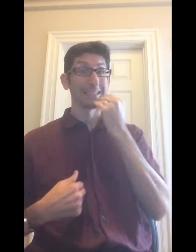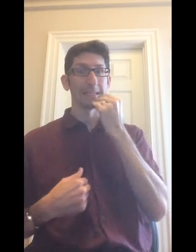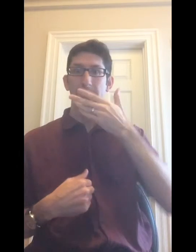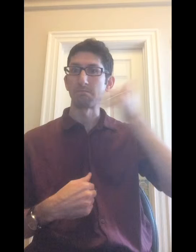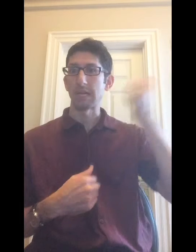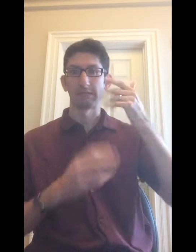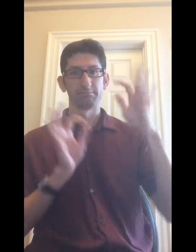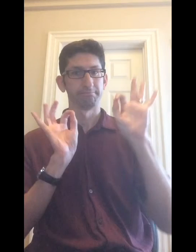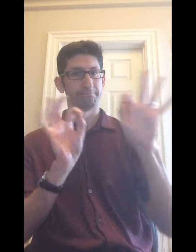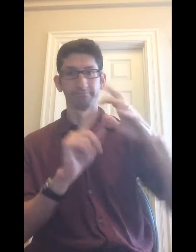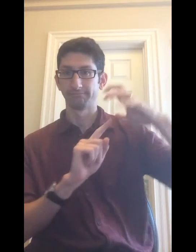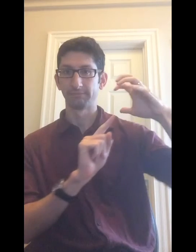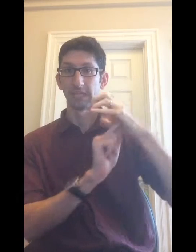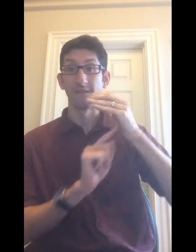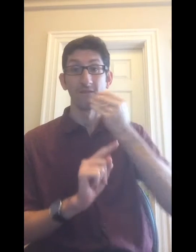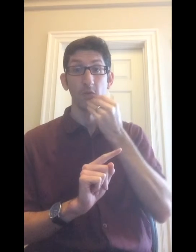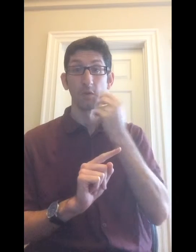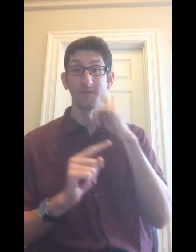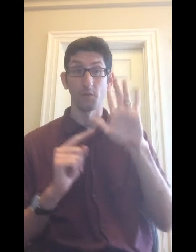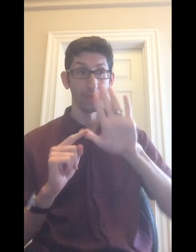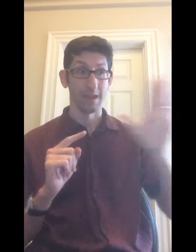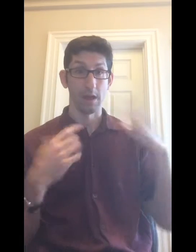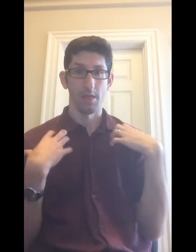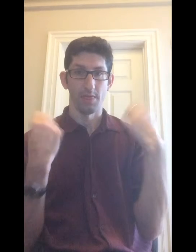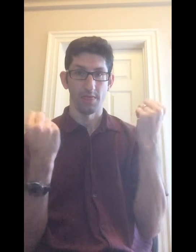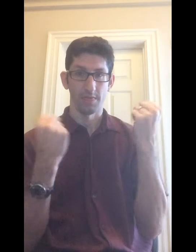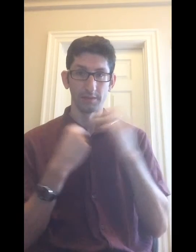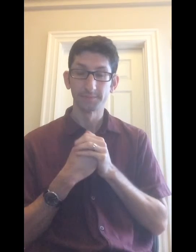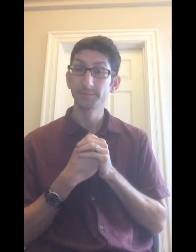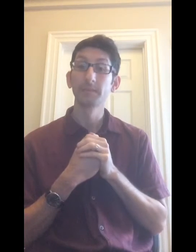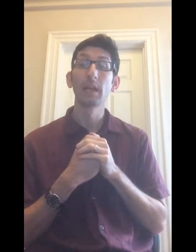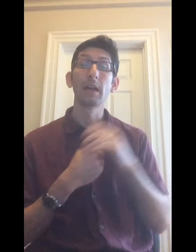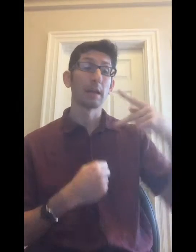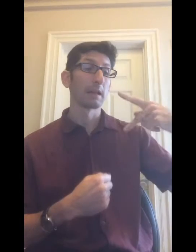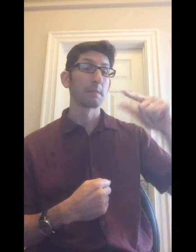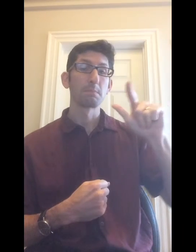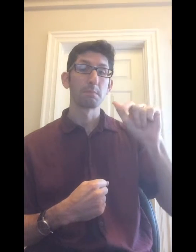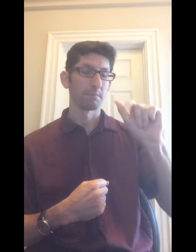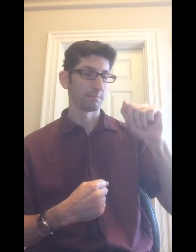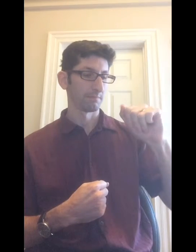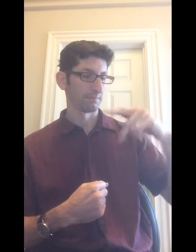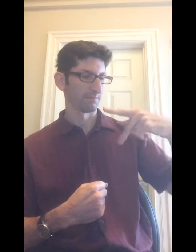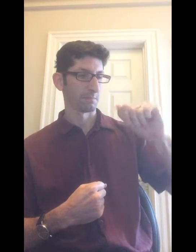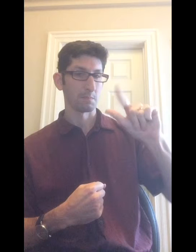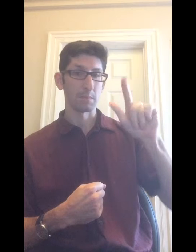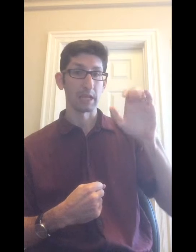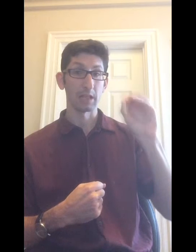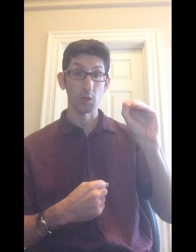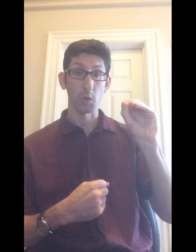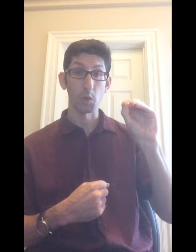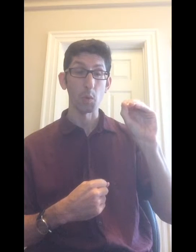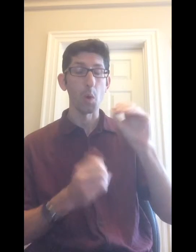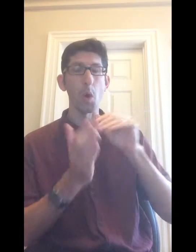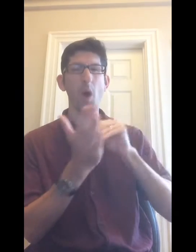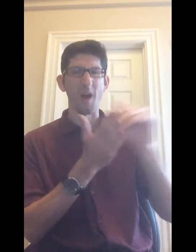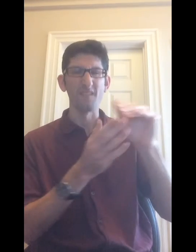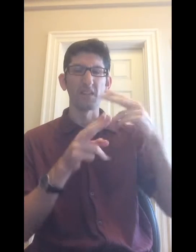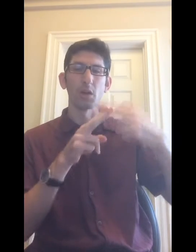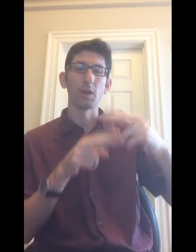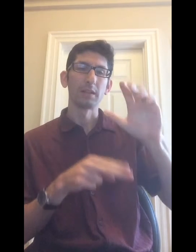for optimal human health. And often the paleo diet is referred to as the primal diet or the caveman diet.